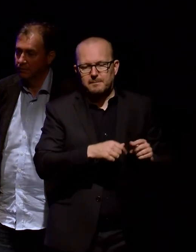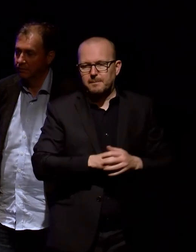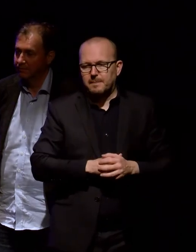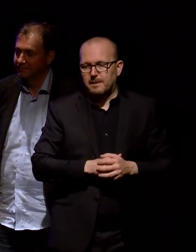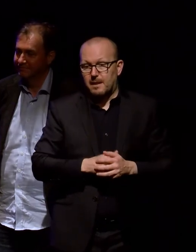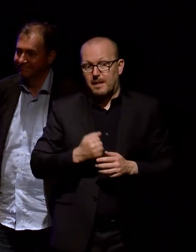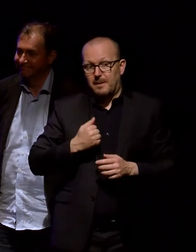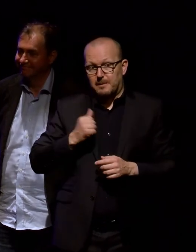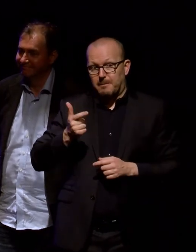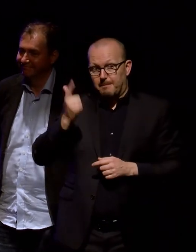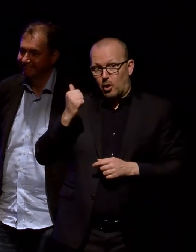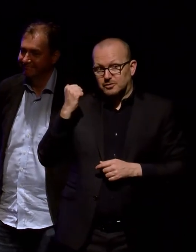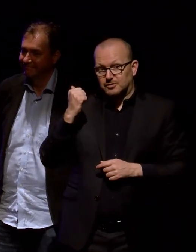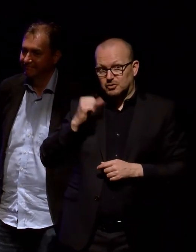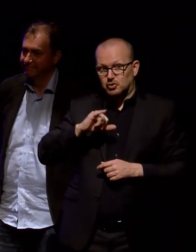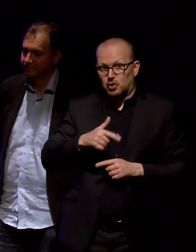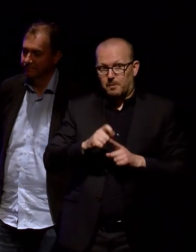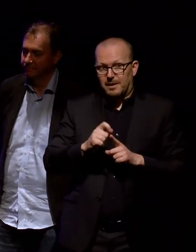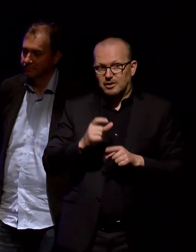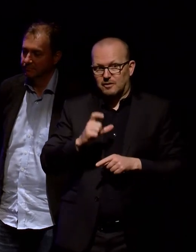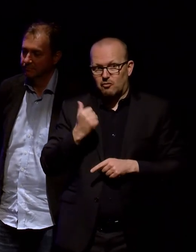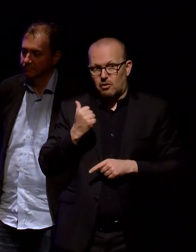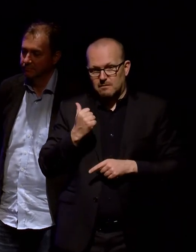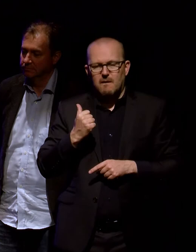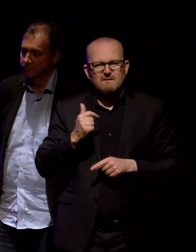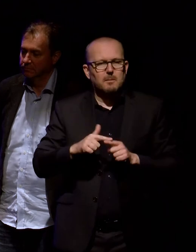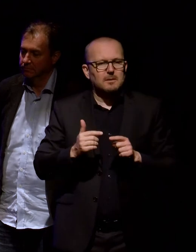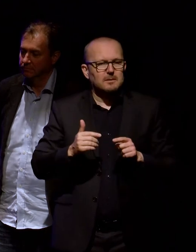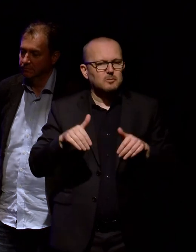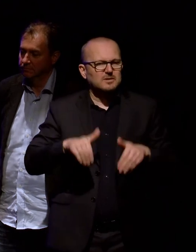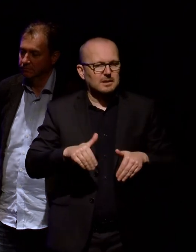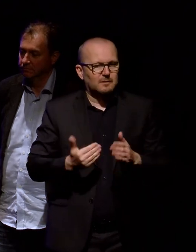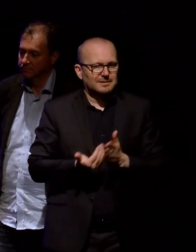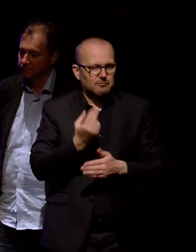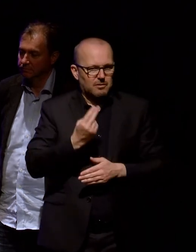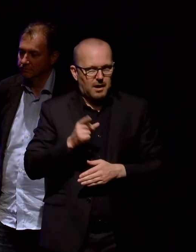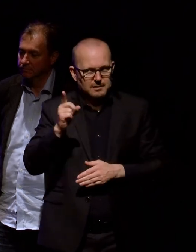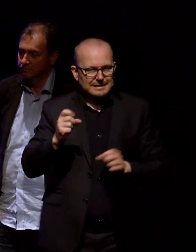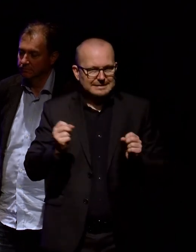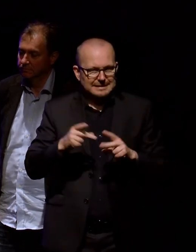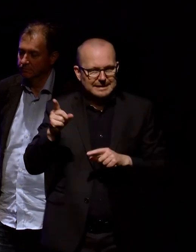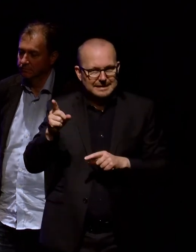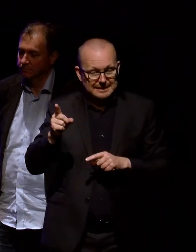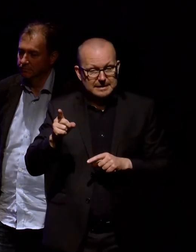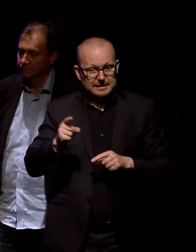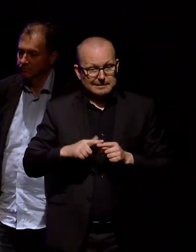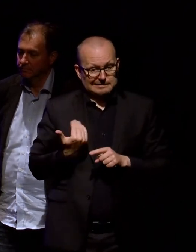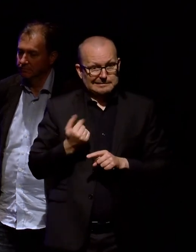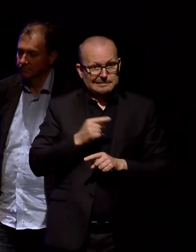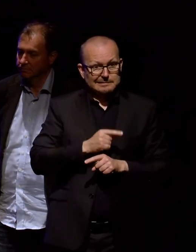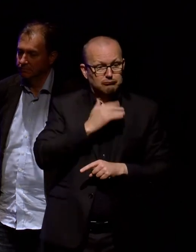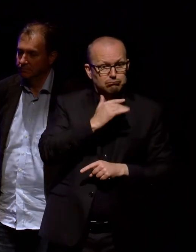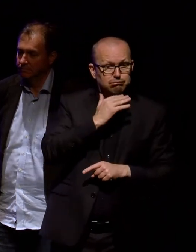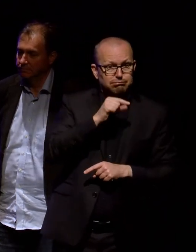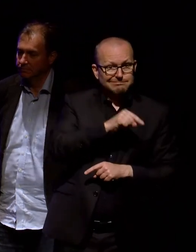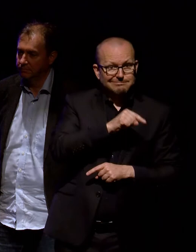This is my boss, Jean-Pierre Chabrol. We come from the Museum of Contemporary Art in Sydney. And in that acknowledgement then, I just